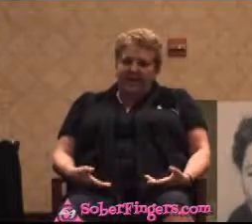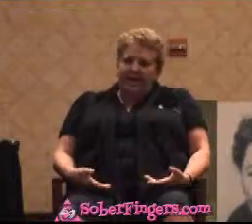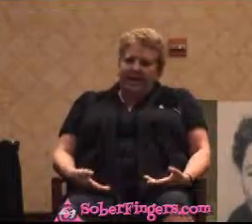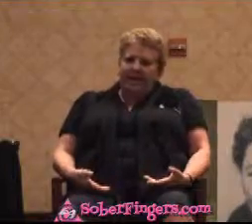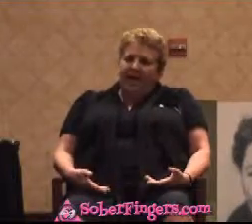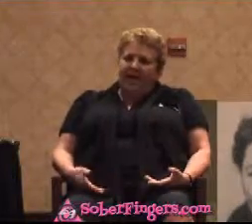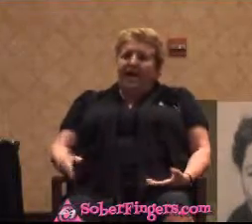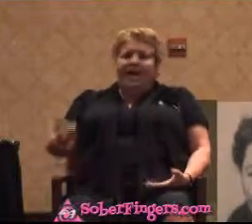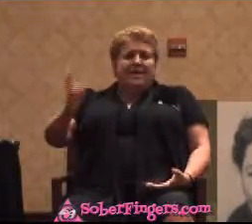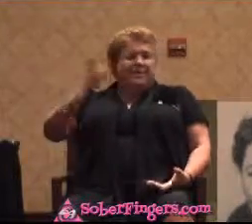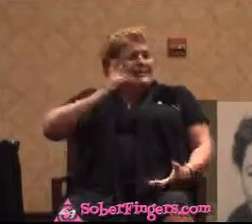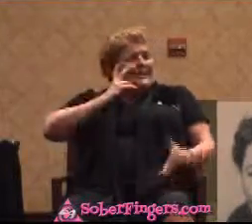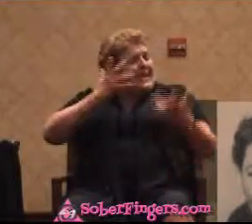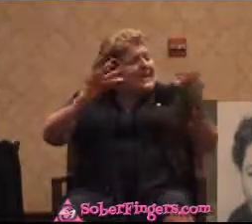See, I